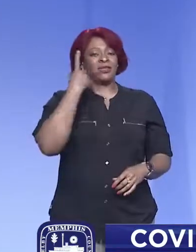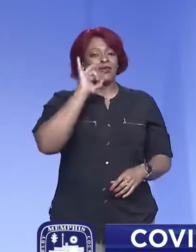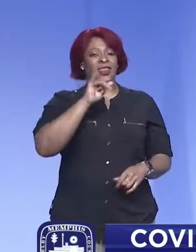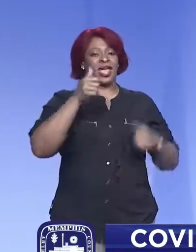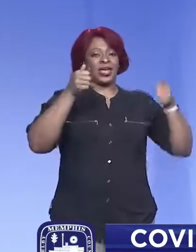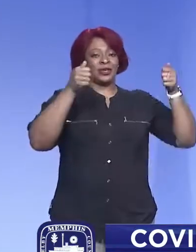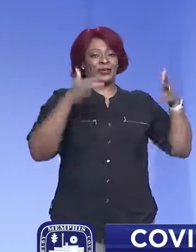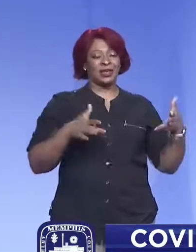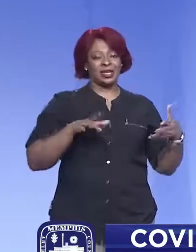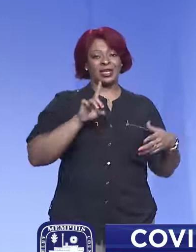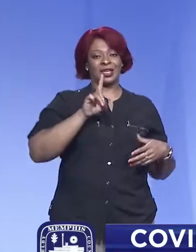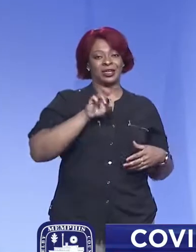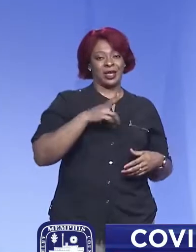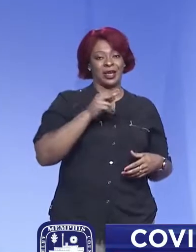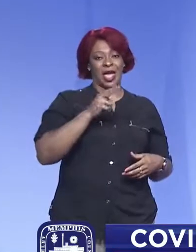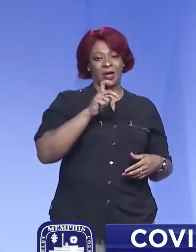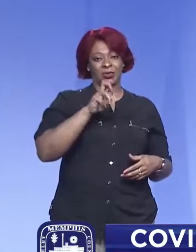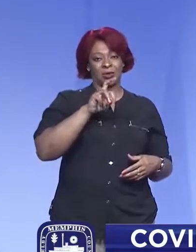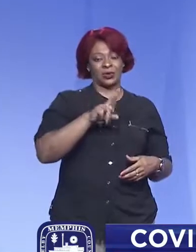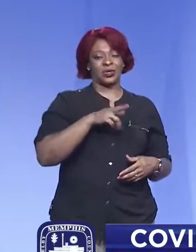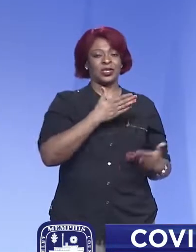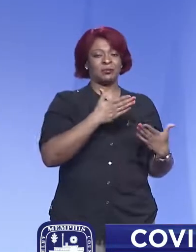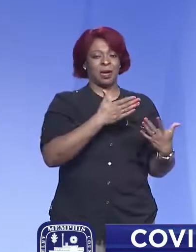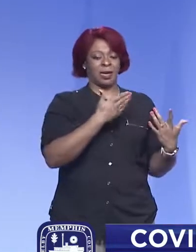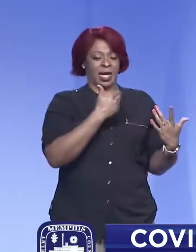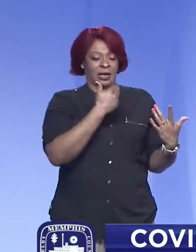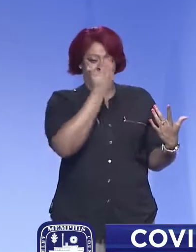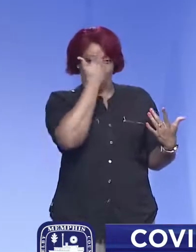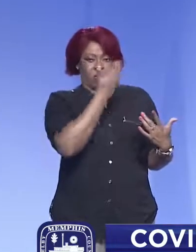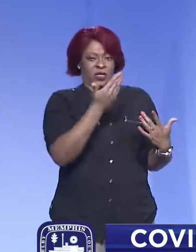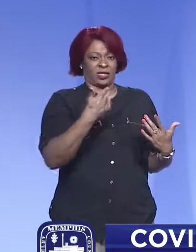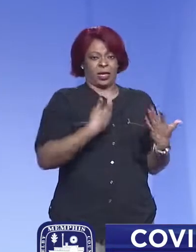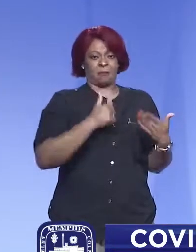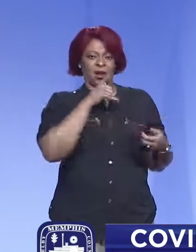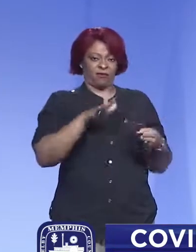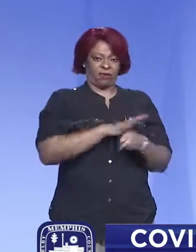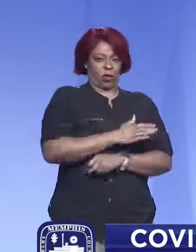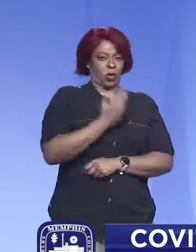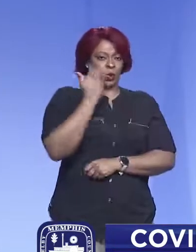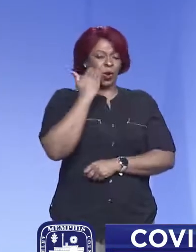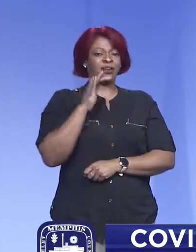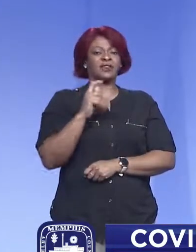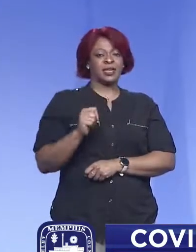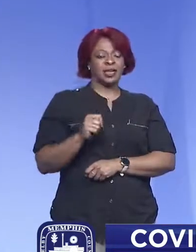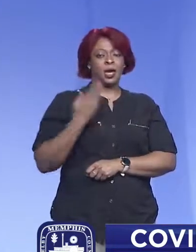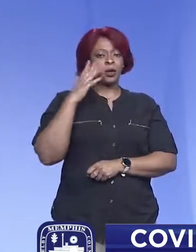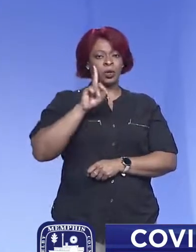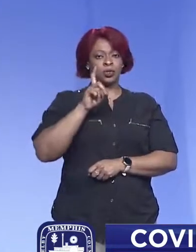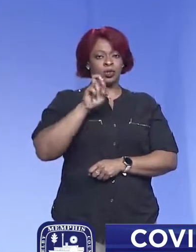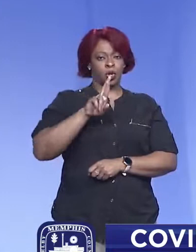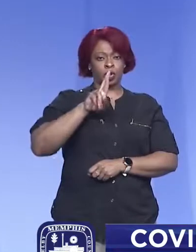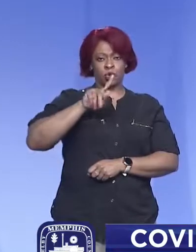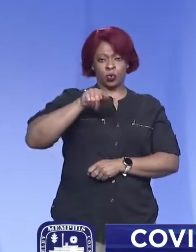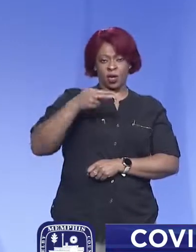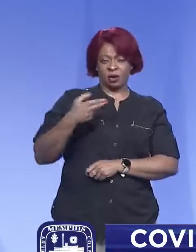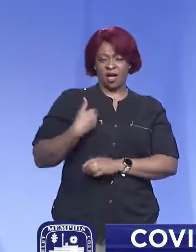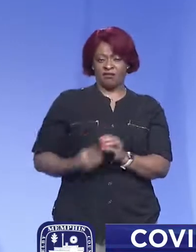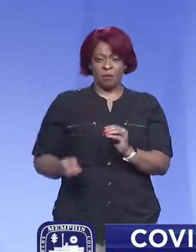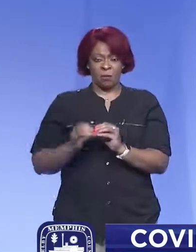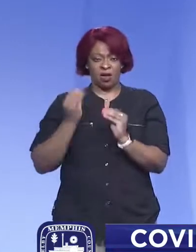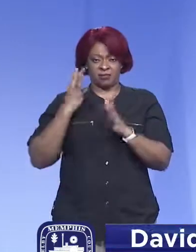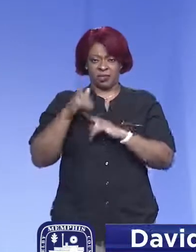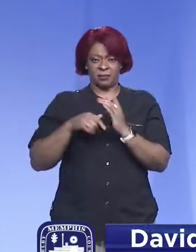director specifically because she may be privy to things that I'm not fully aware of. I don't know if Dr. Randolph has other information about